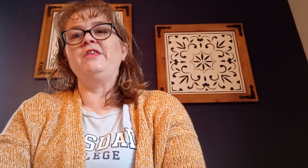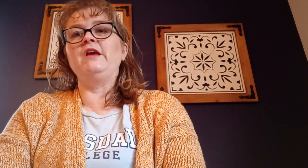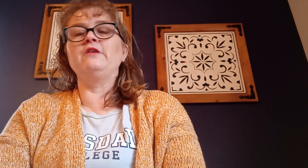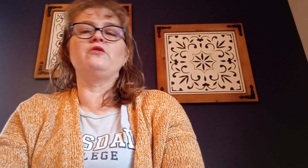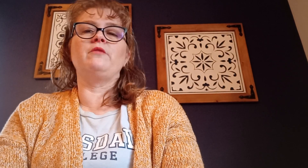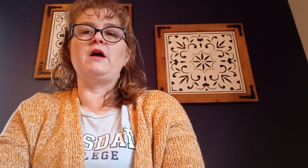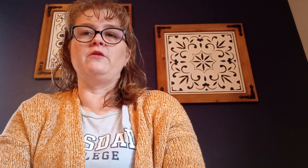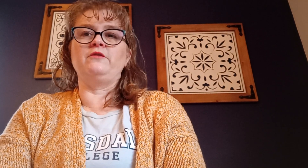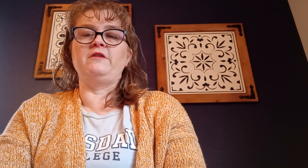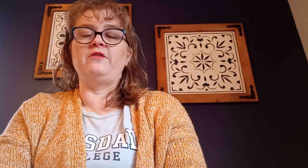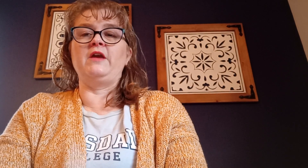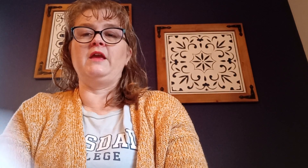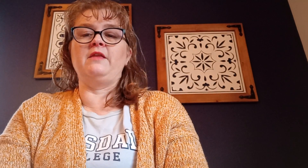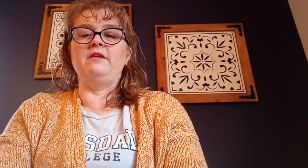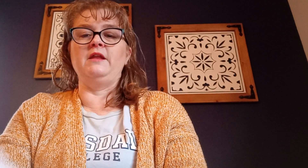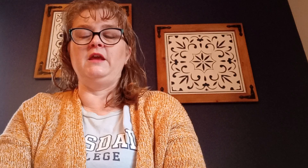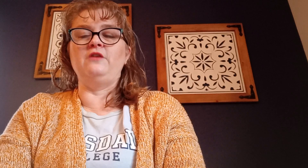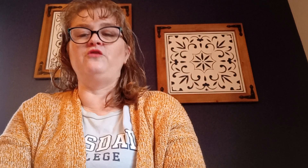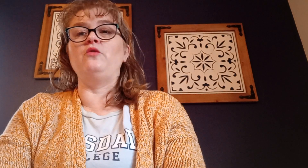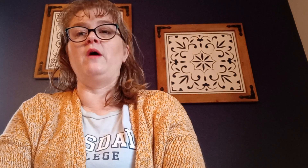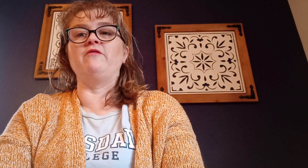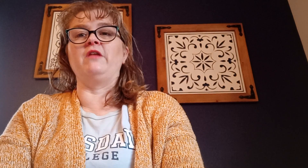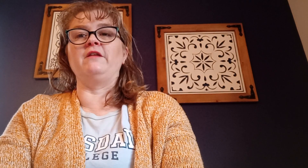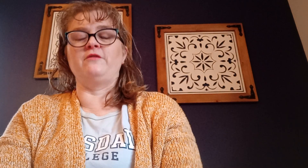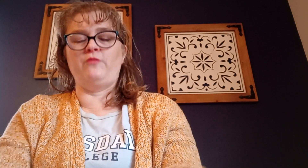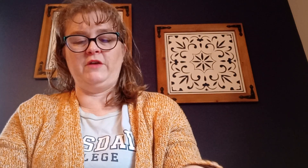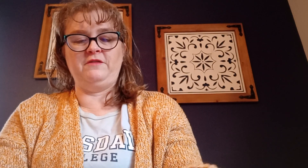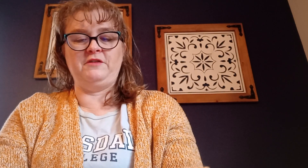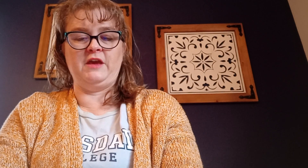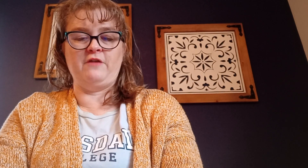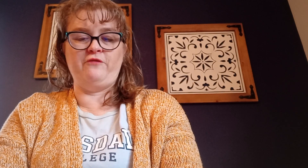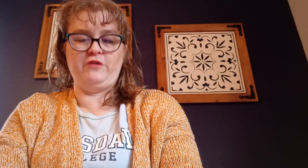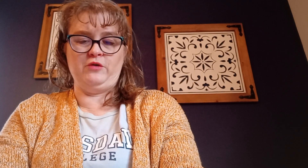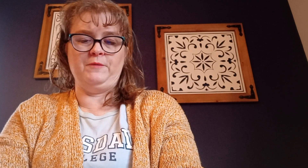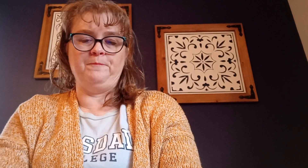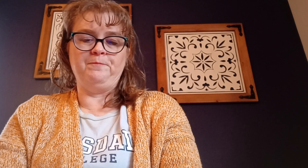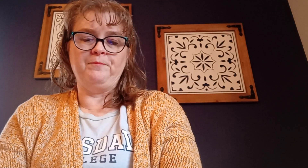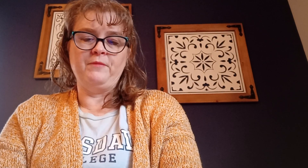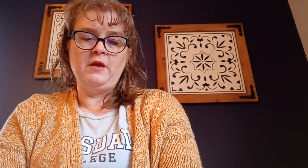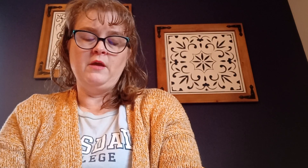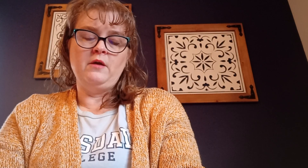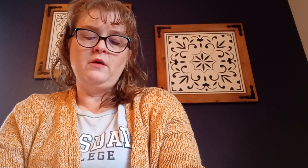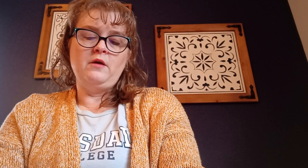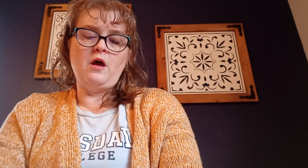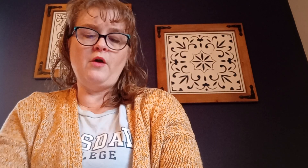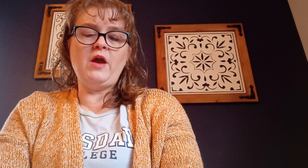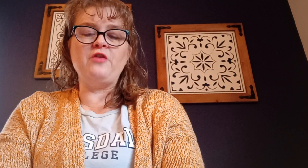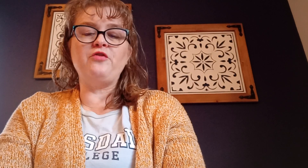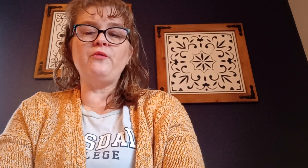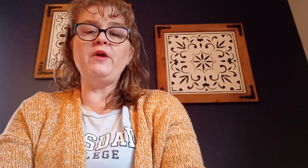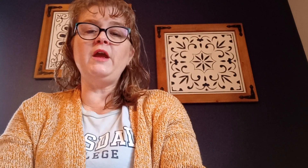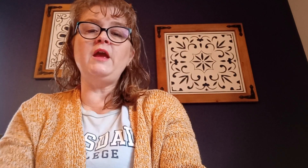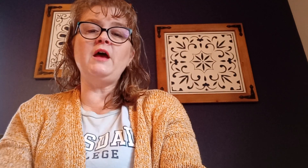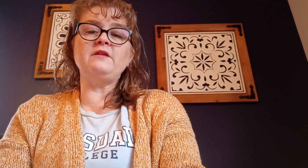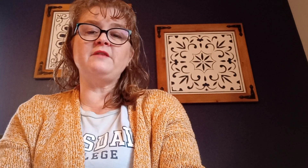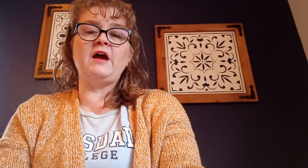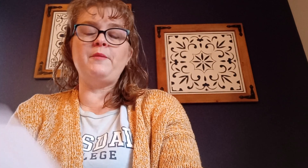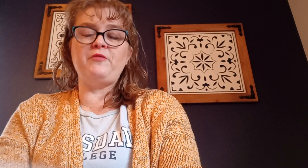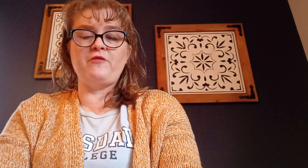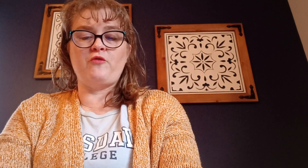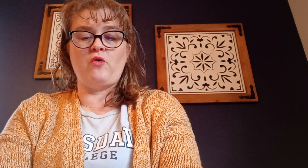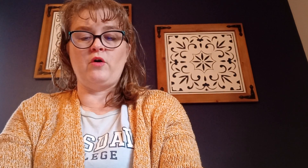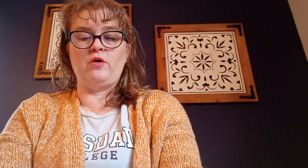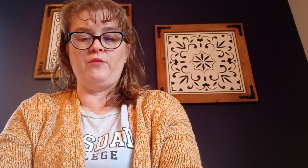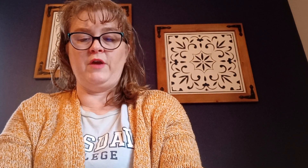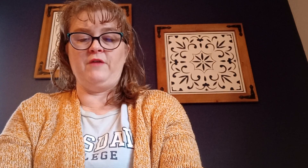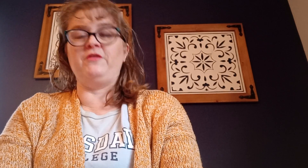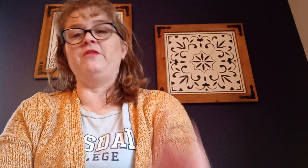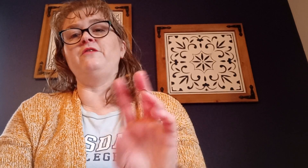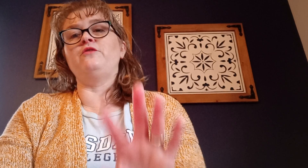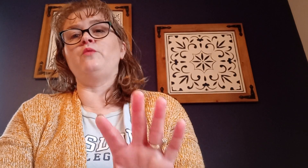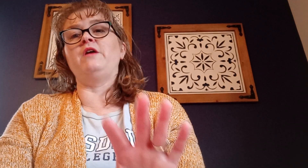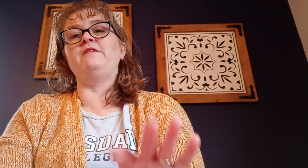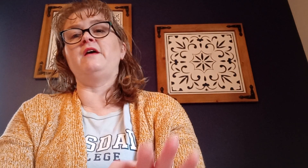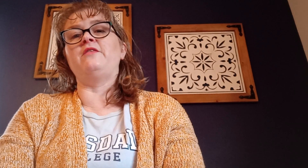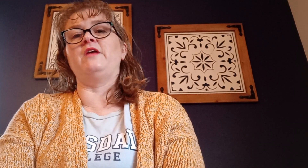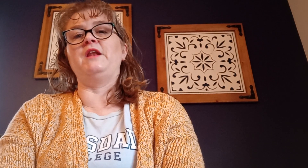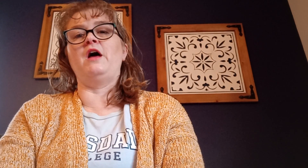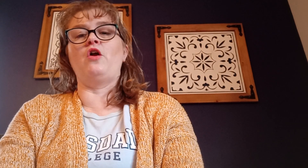things around, so they need to have lots of ways to get food. Okay, 3 types of coral reefs, and this is where I said that not